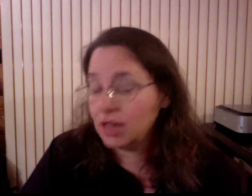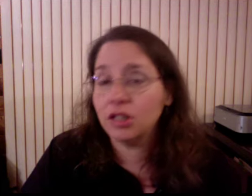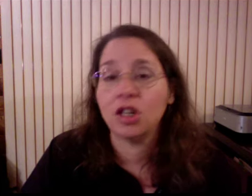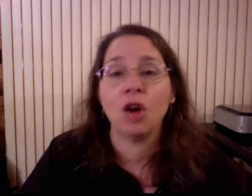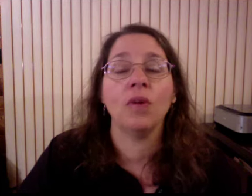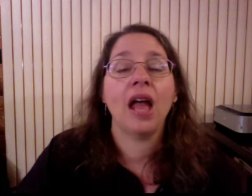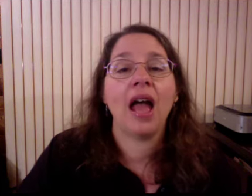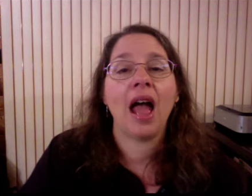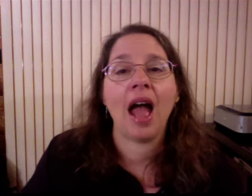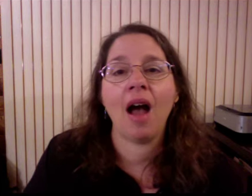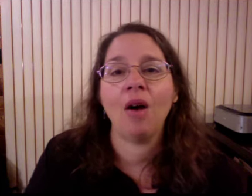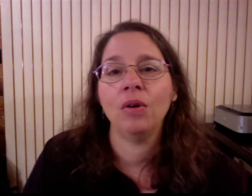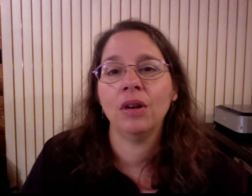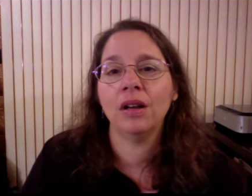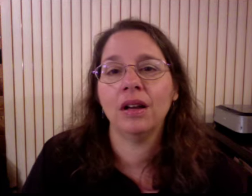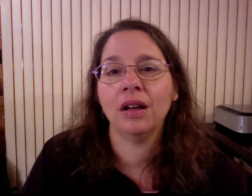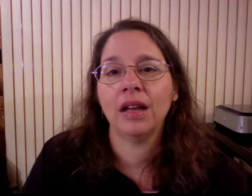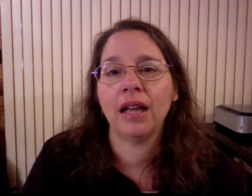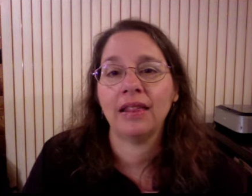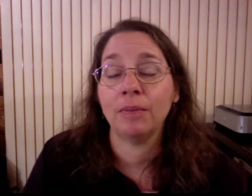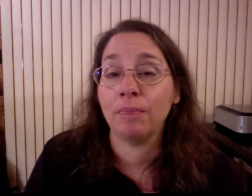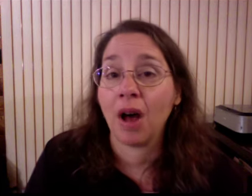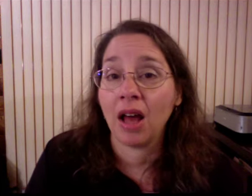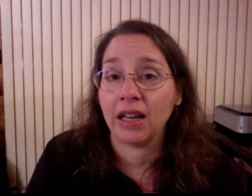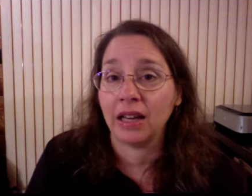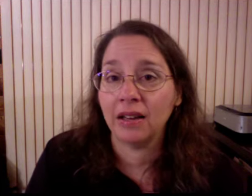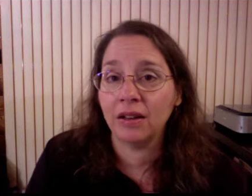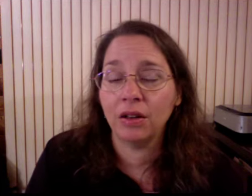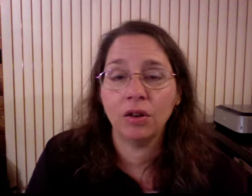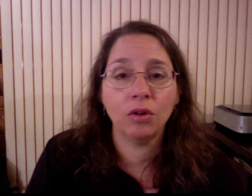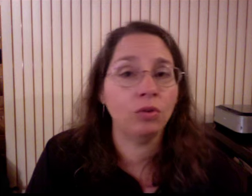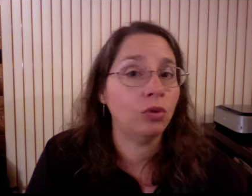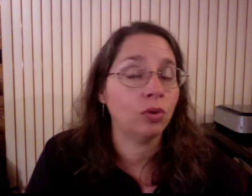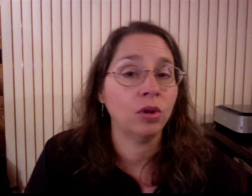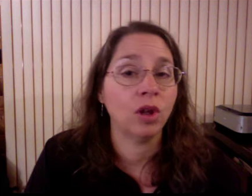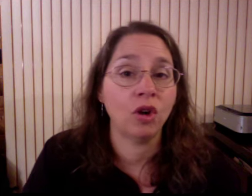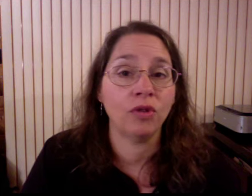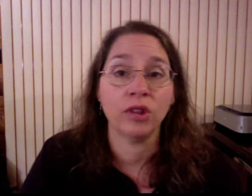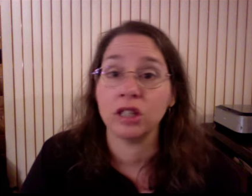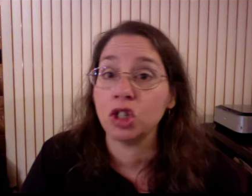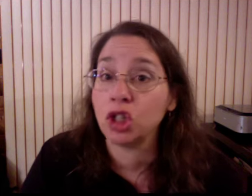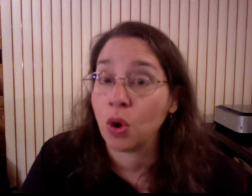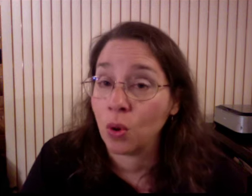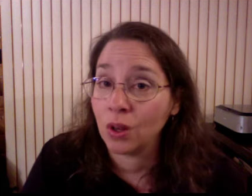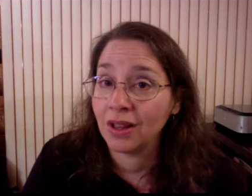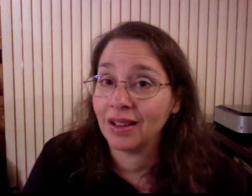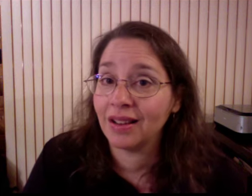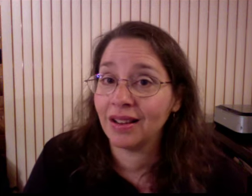So, how can the body rule over the soul?